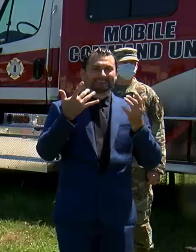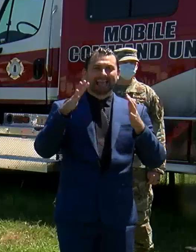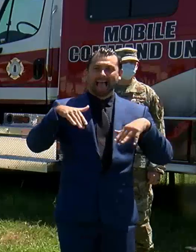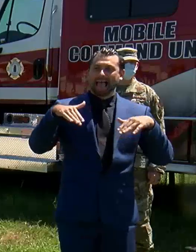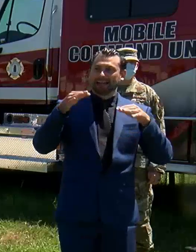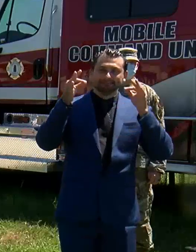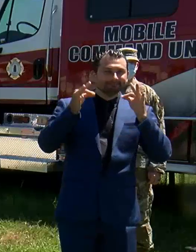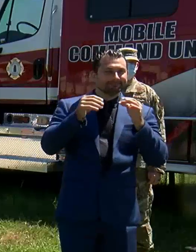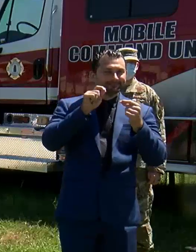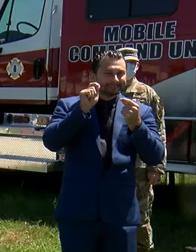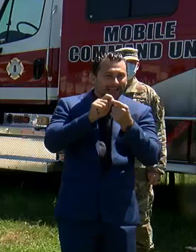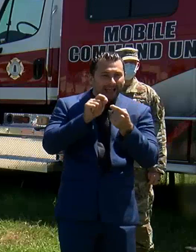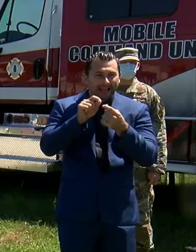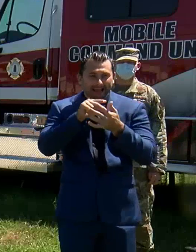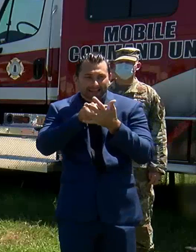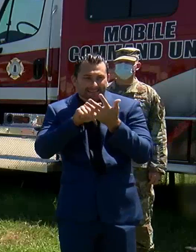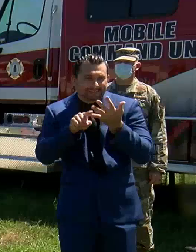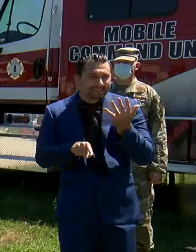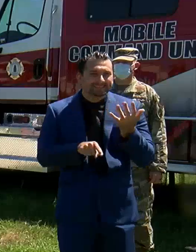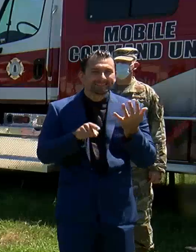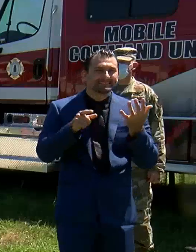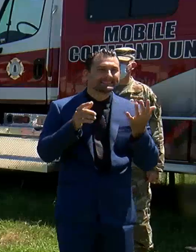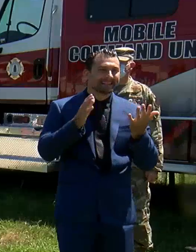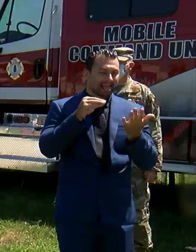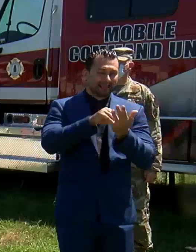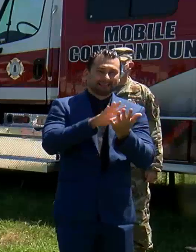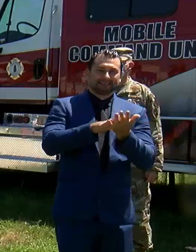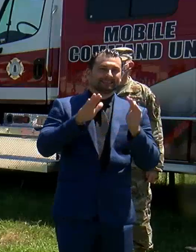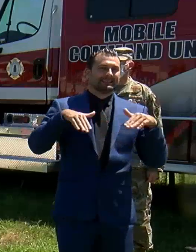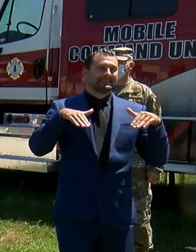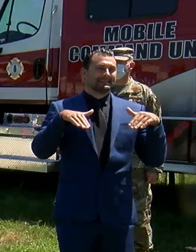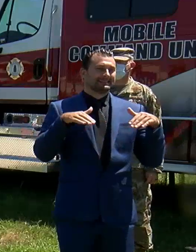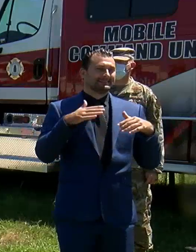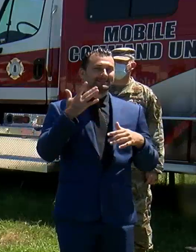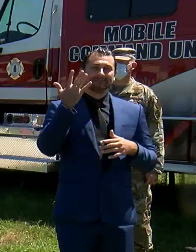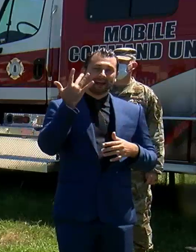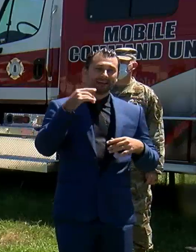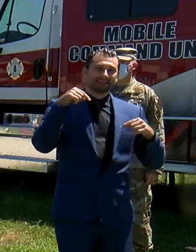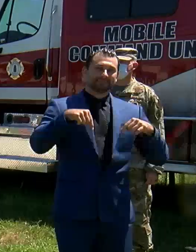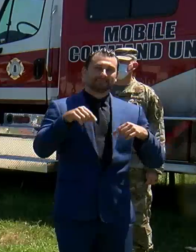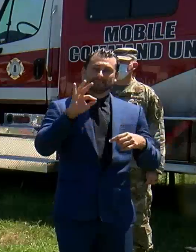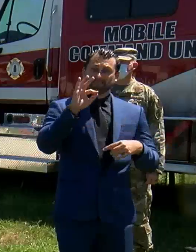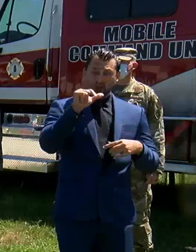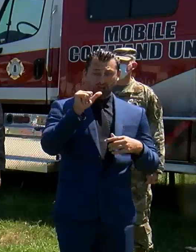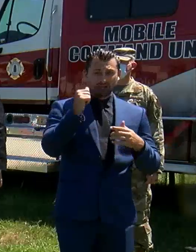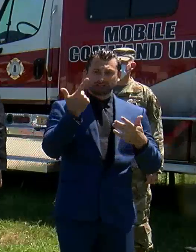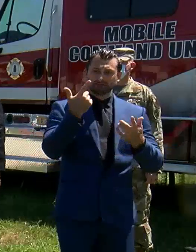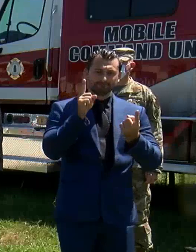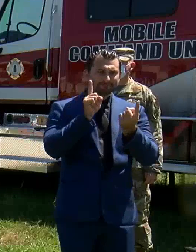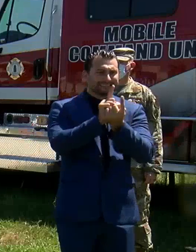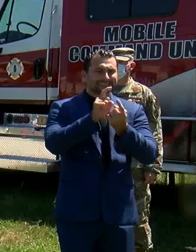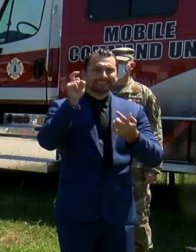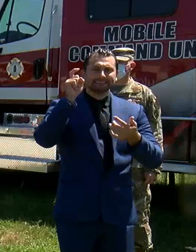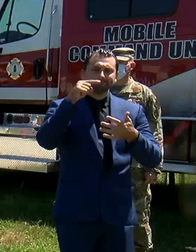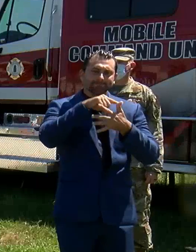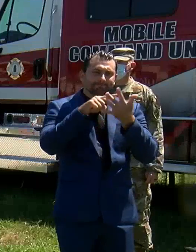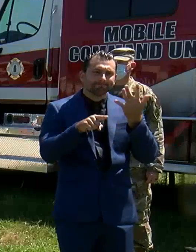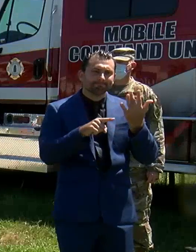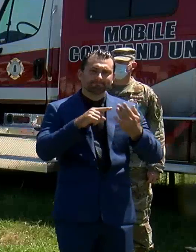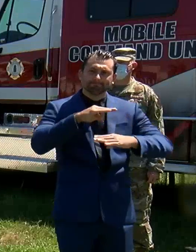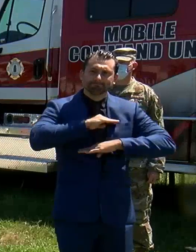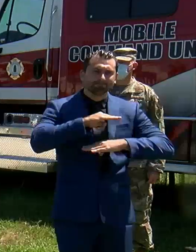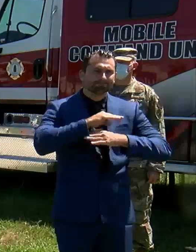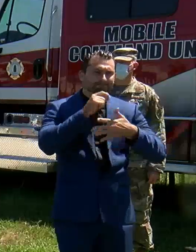clicks. But the fact of the matter is Florida has met all the gating criteria to be into phase 1. Obviously, we're doing it